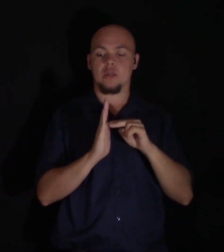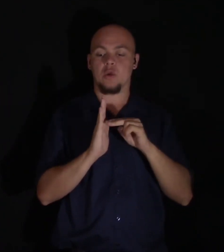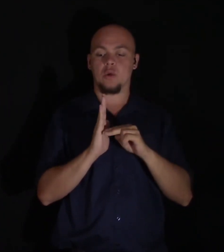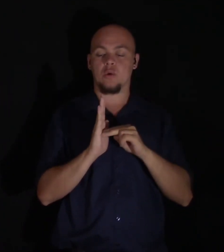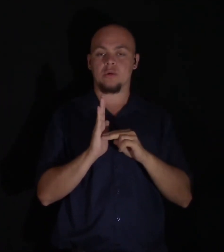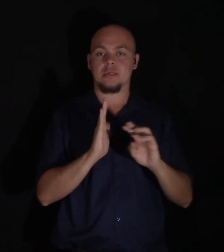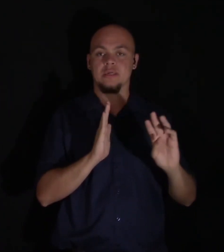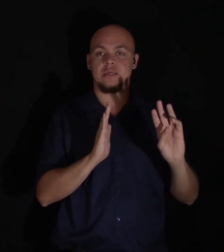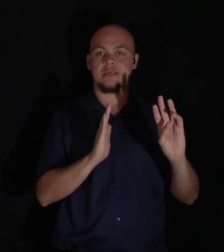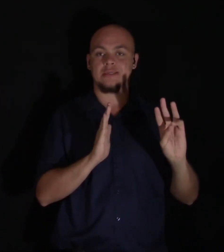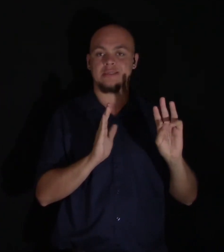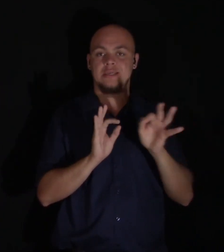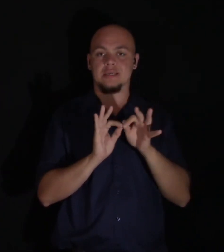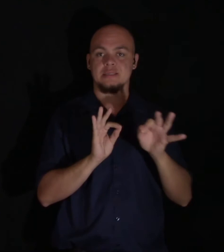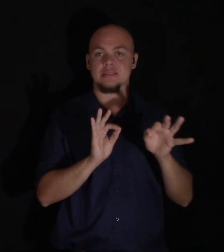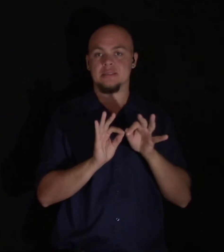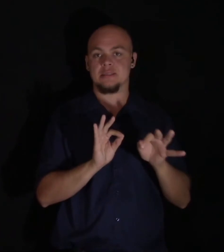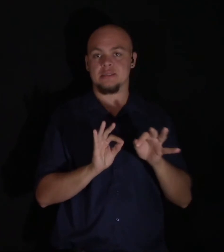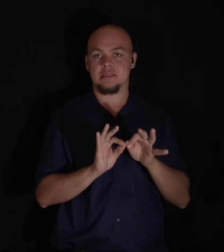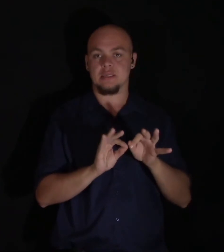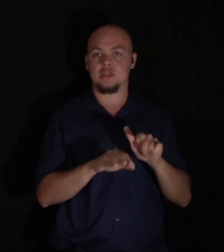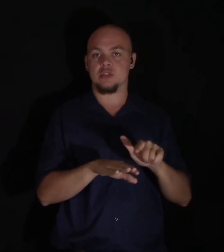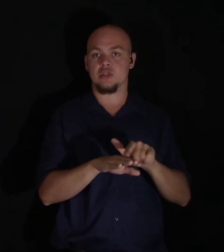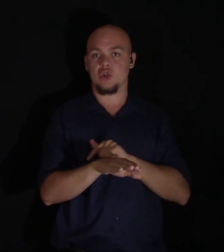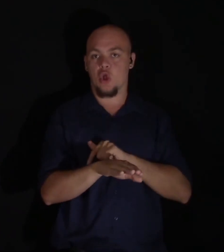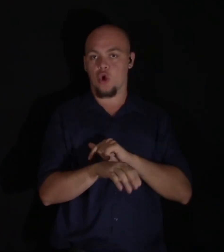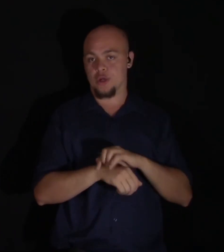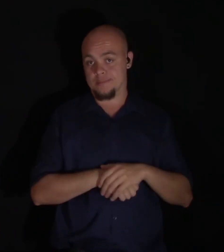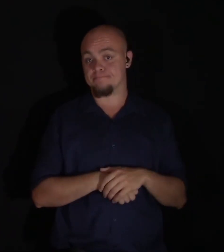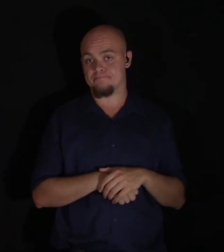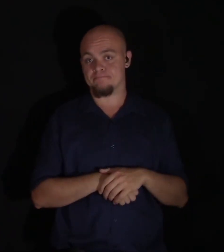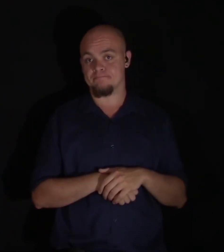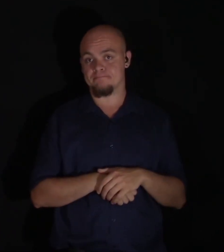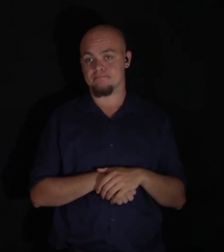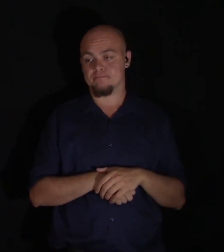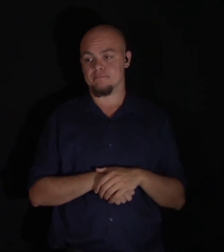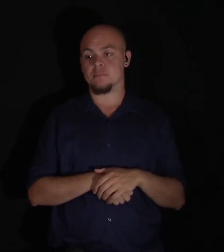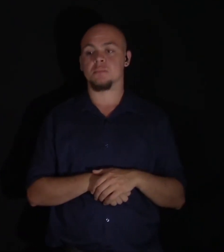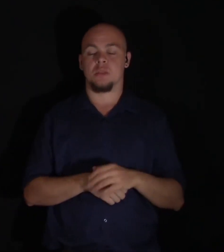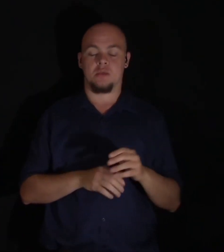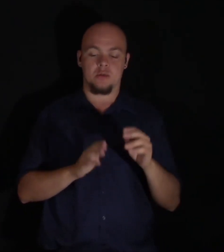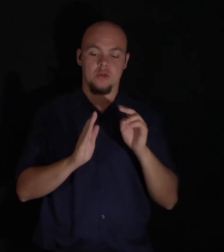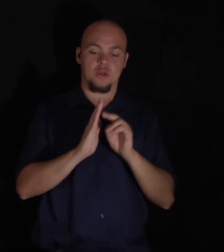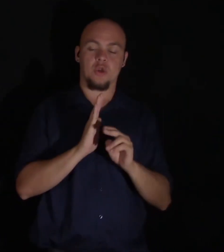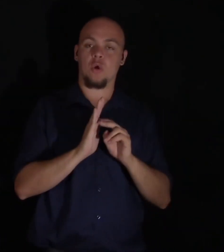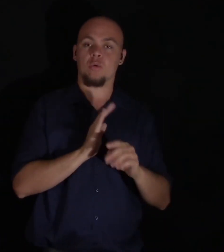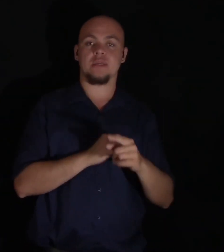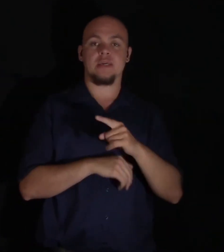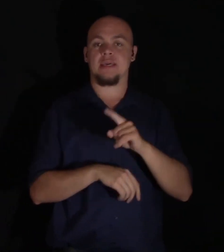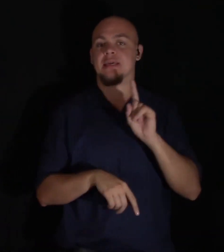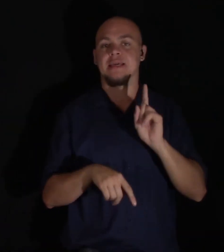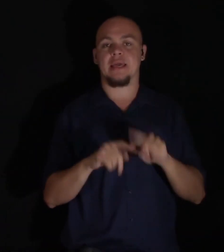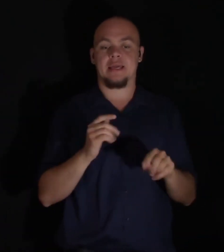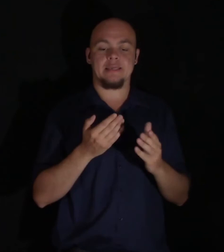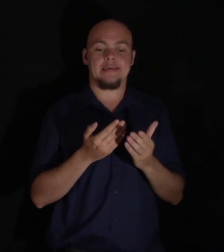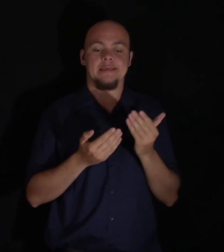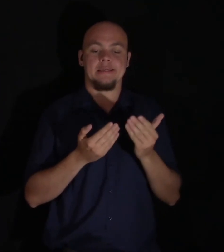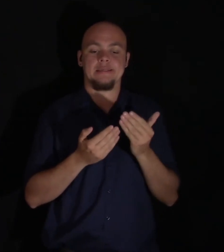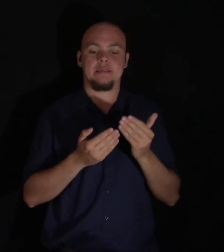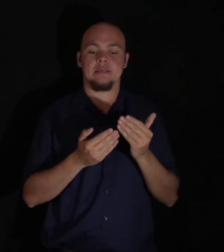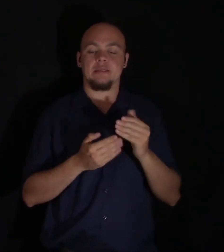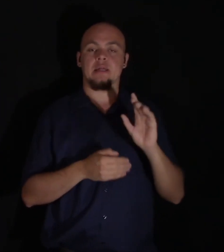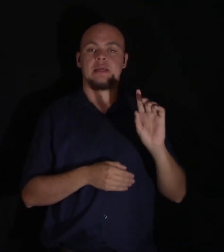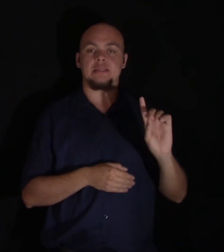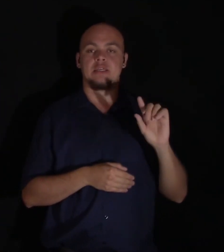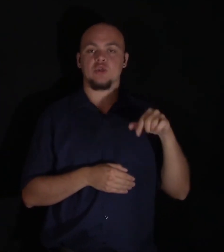6 sentences long. It was a note that he could not so easily